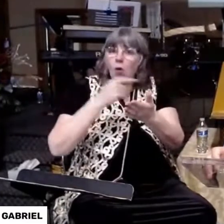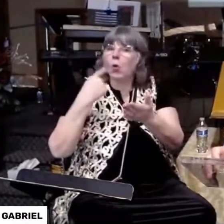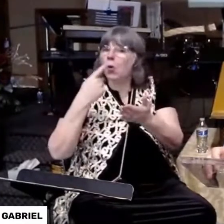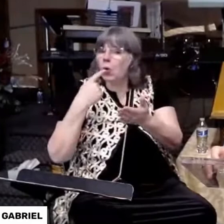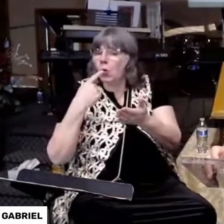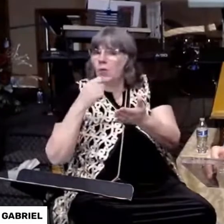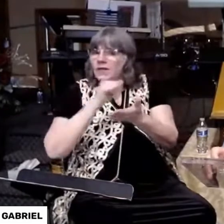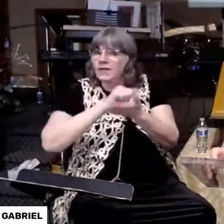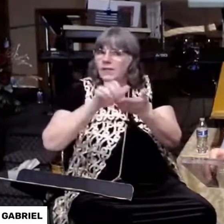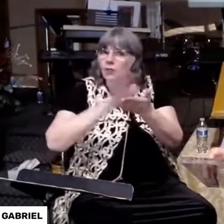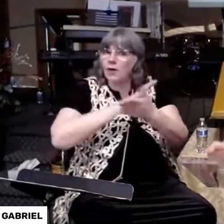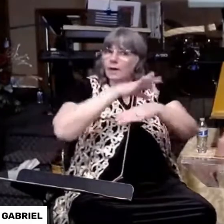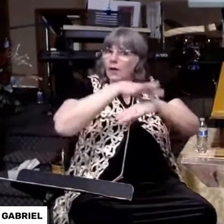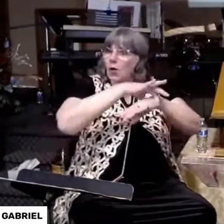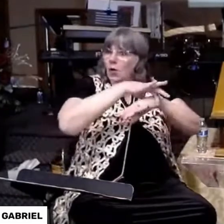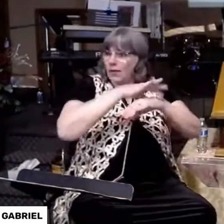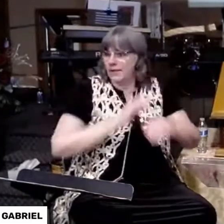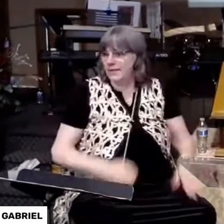So,